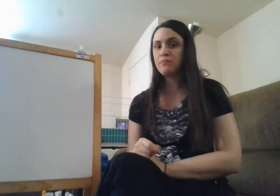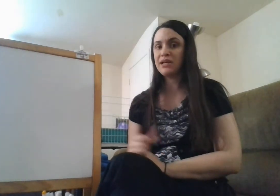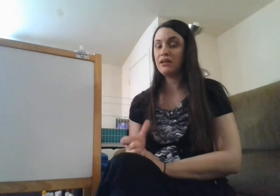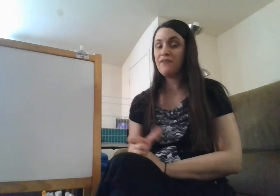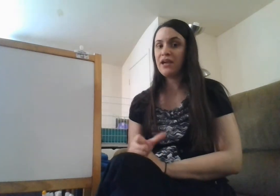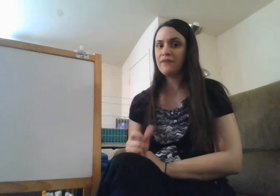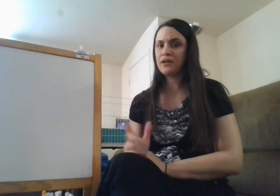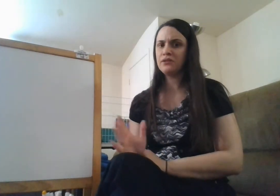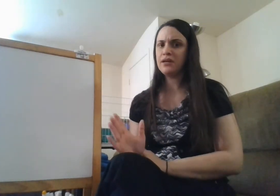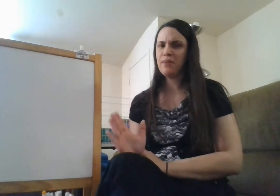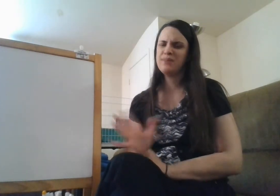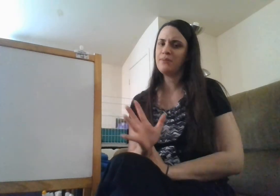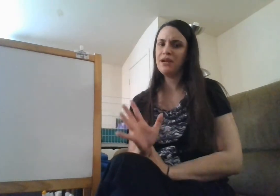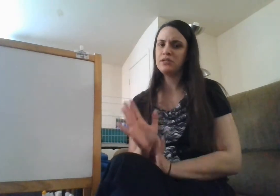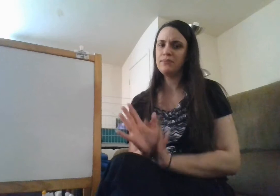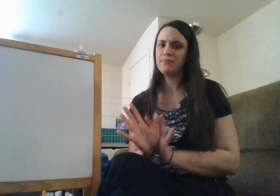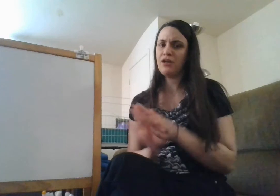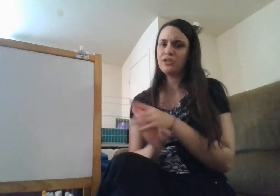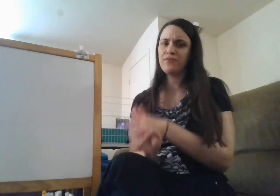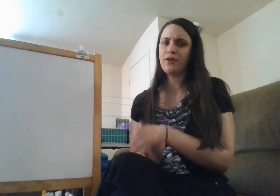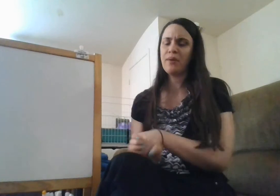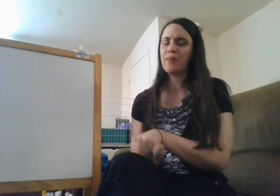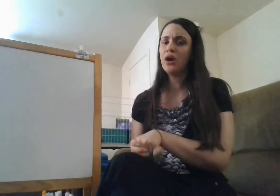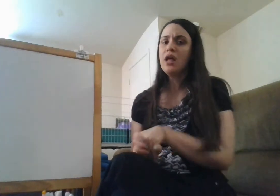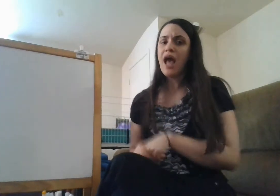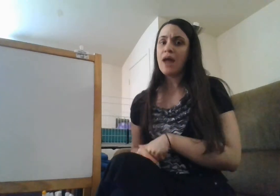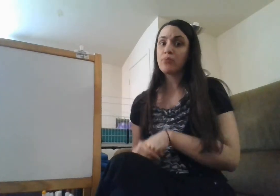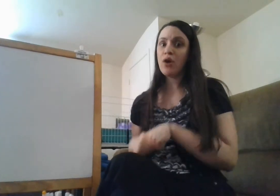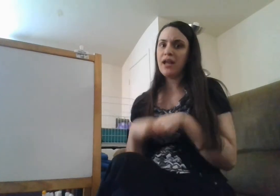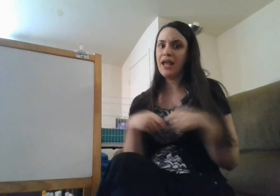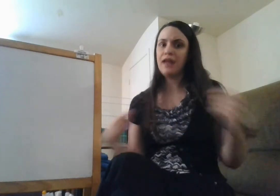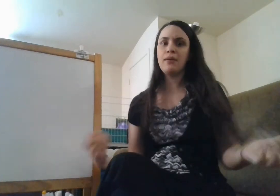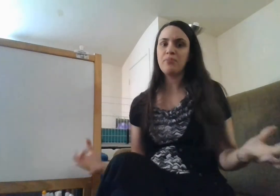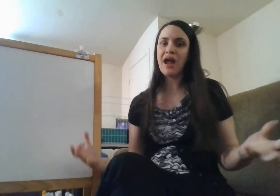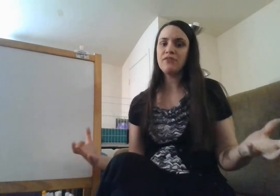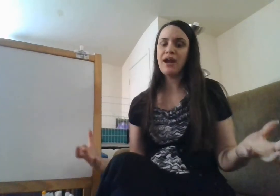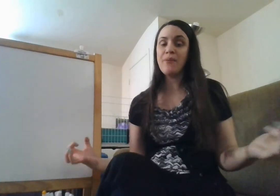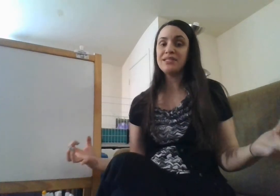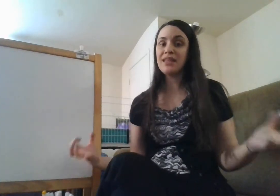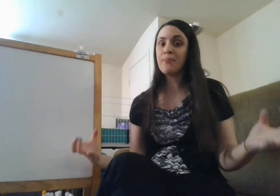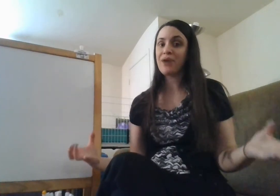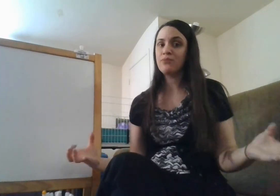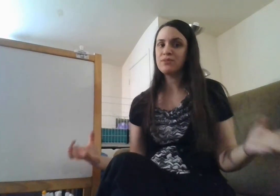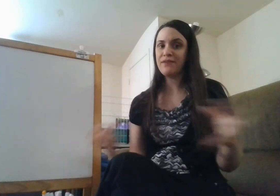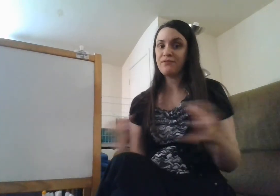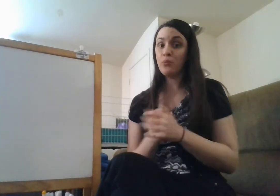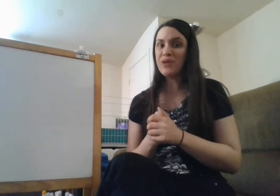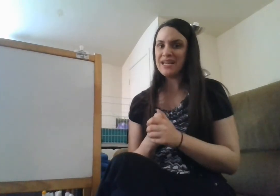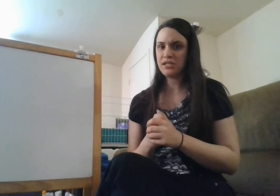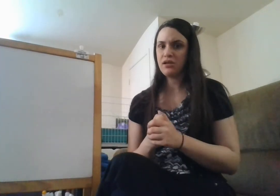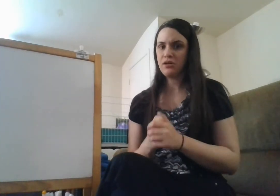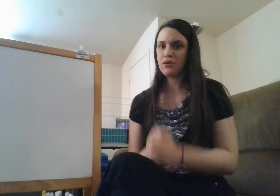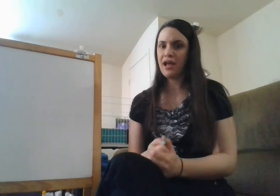like Olivia and Franklin, and maybe somebody else, I apologize if I don't remember, had brought in bread, right? And we said that bread was made from wheat,